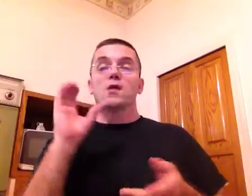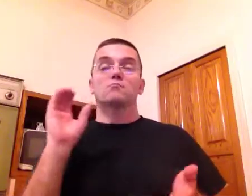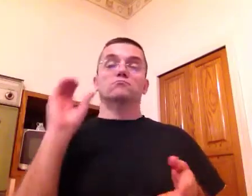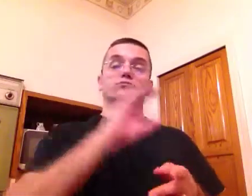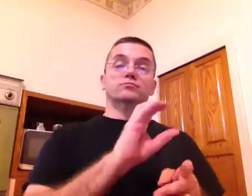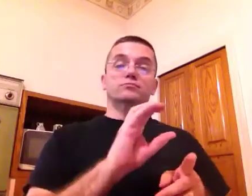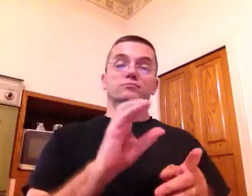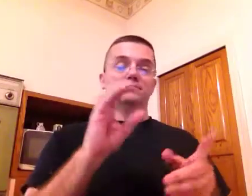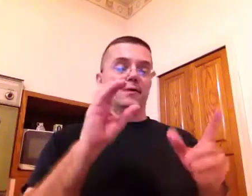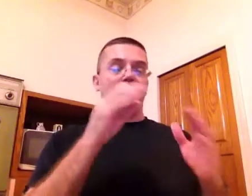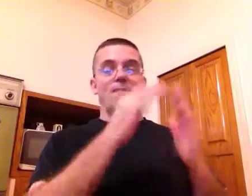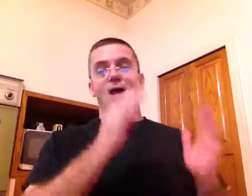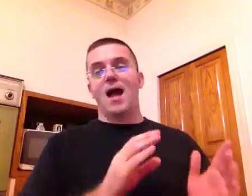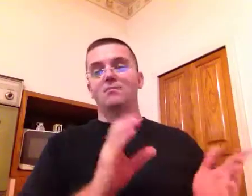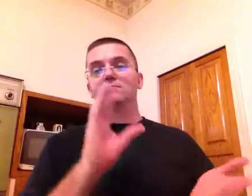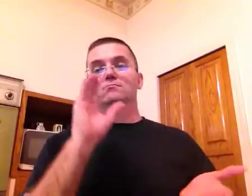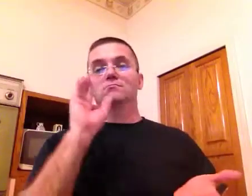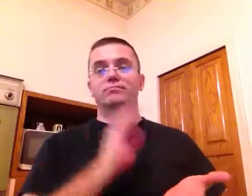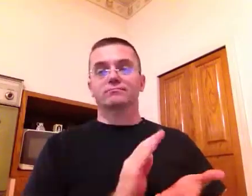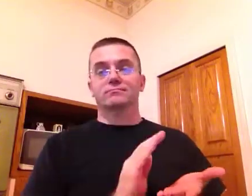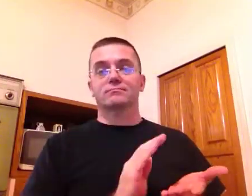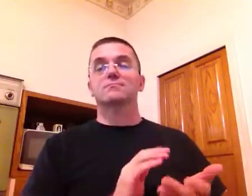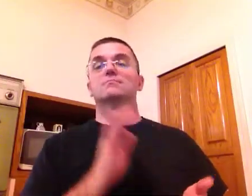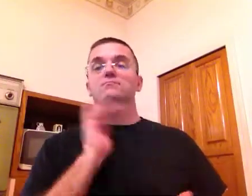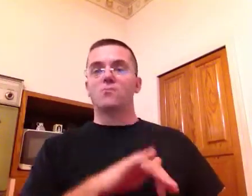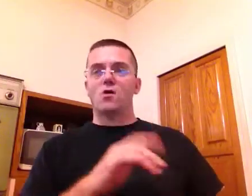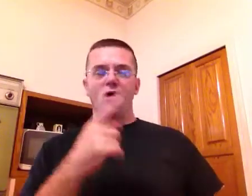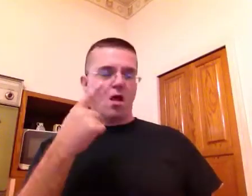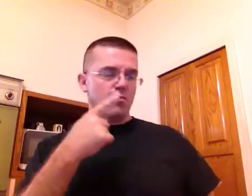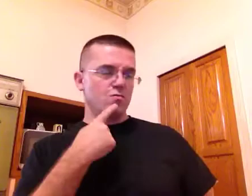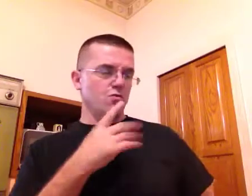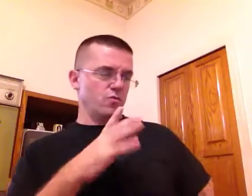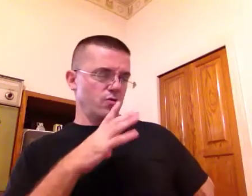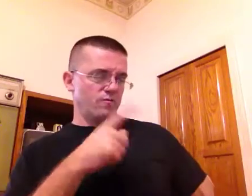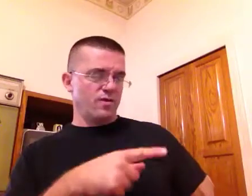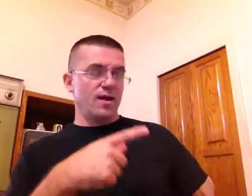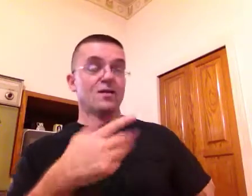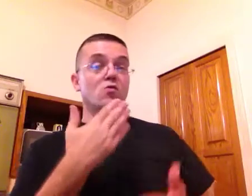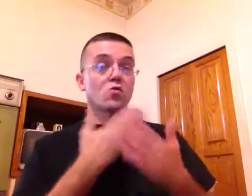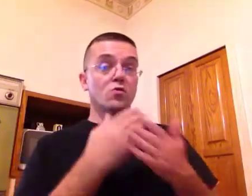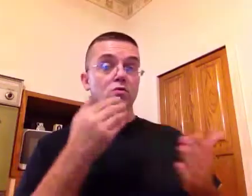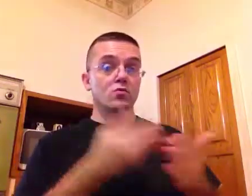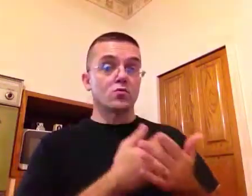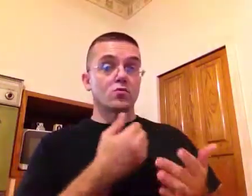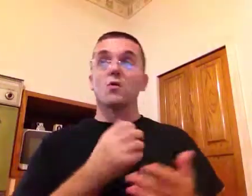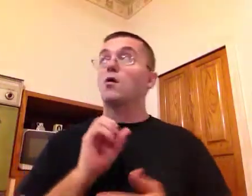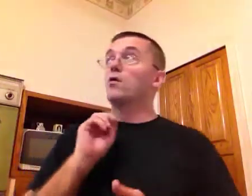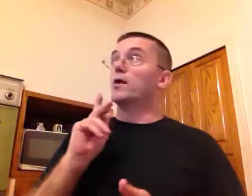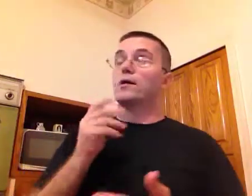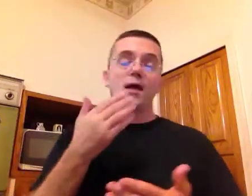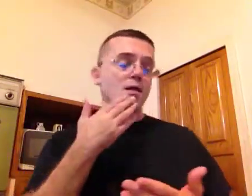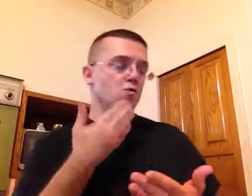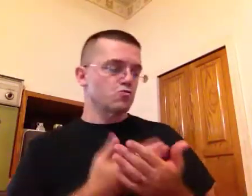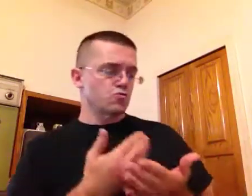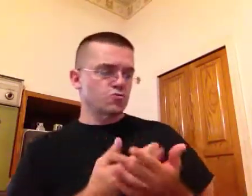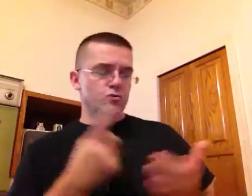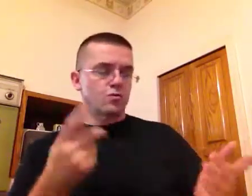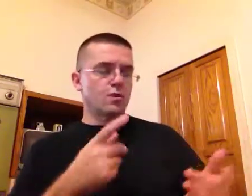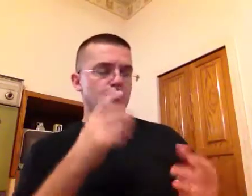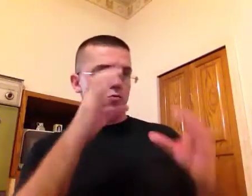whack. Okay. Other than that, and the good news is there's a light at the end of that tunnel because there's a part